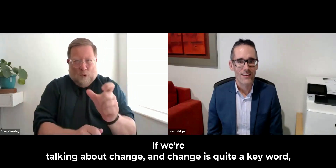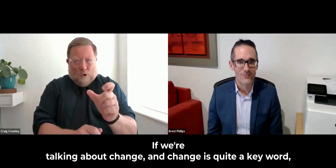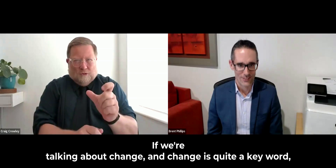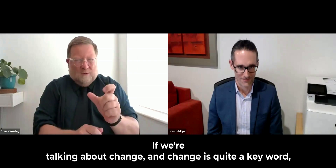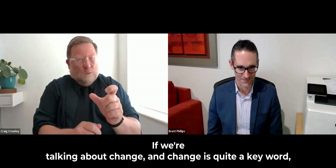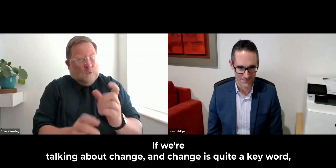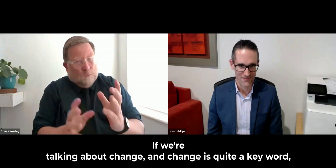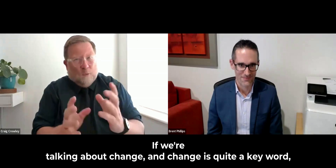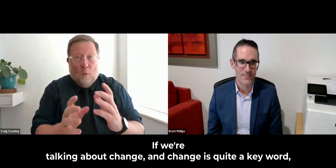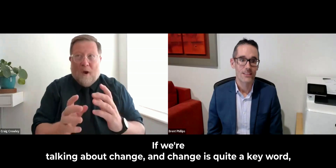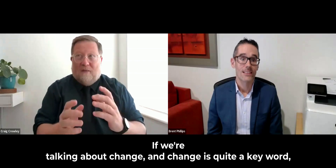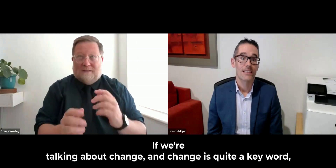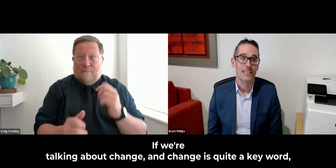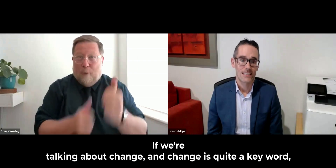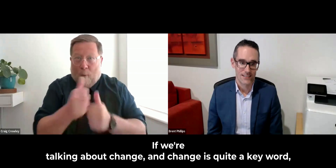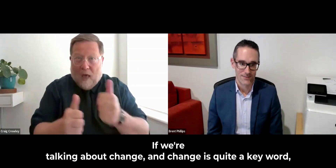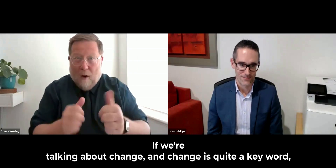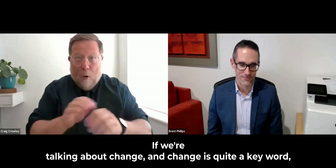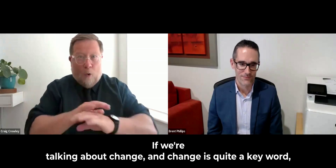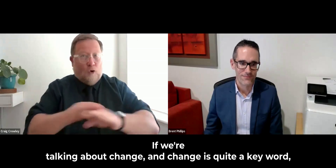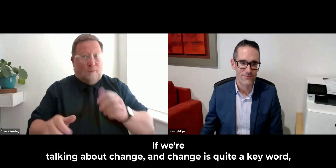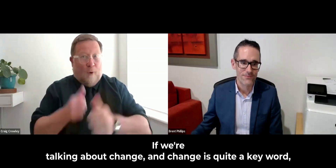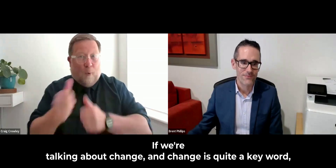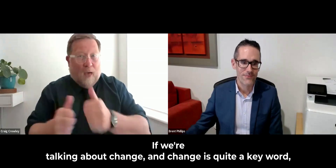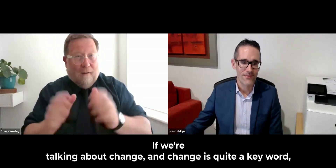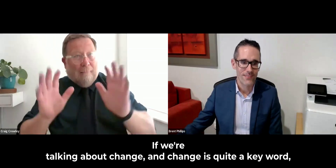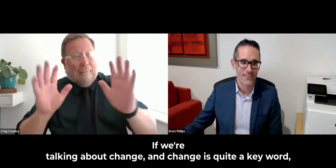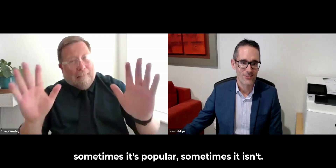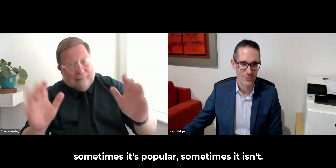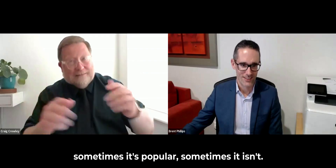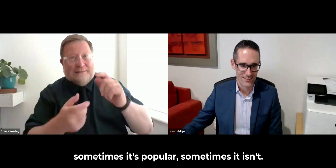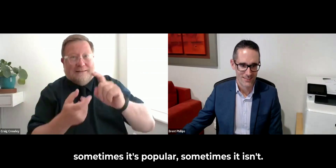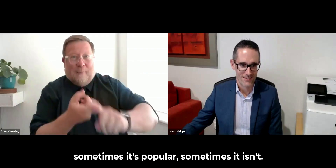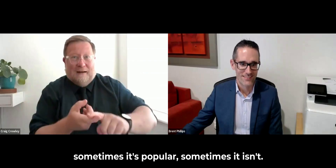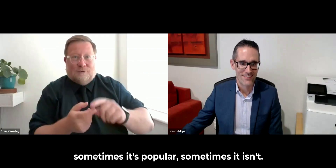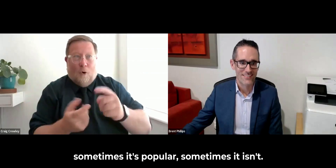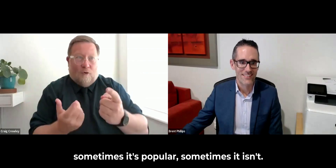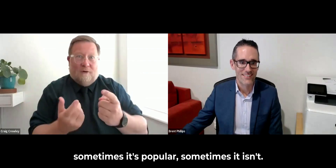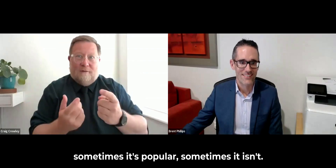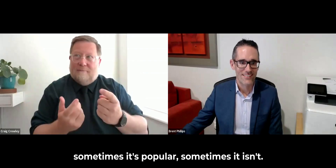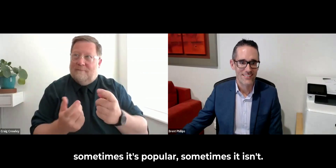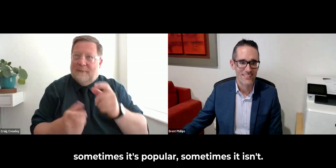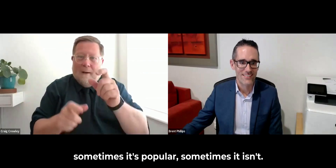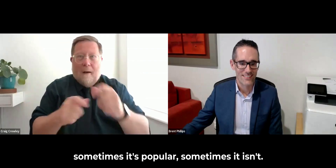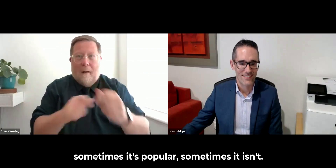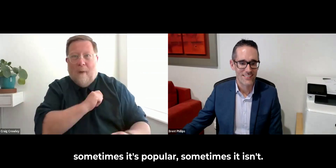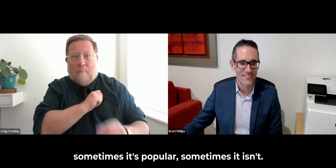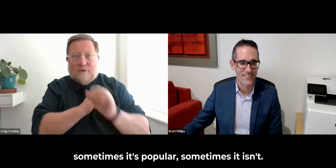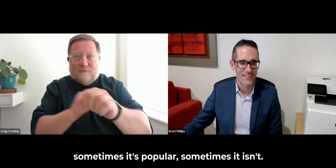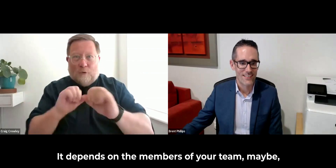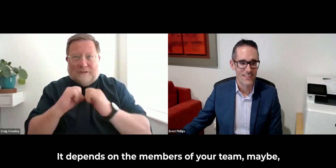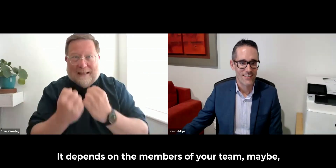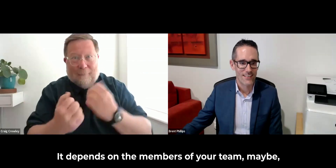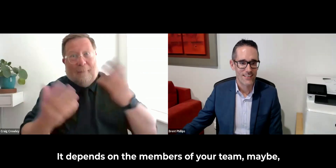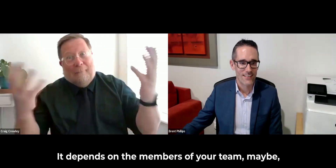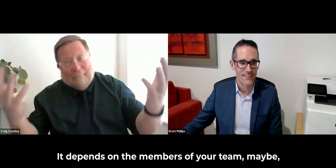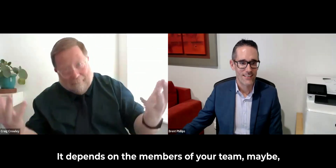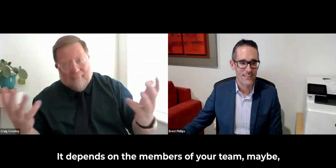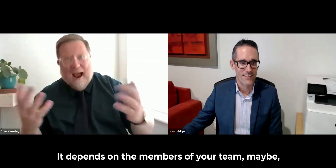about change, and change is quite a key word. Sometimes it's popular, sometimes it isn't. It depends on the members